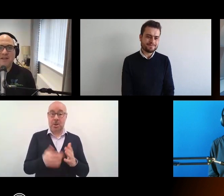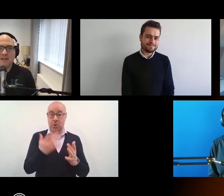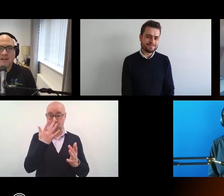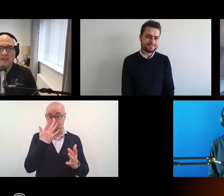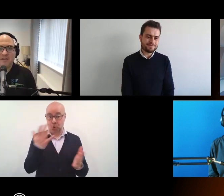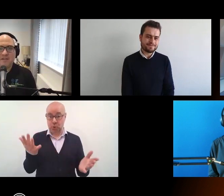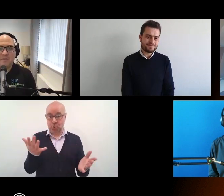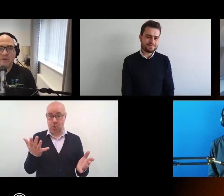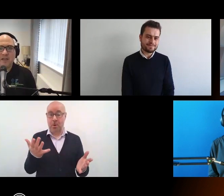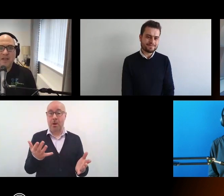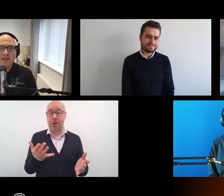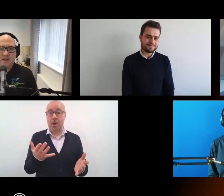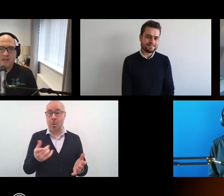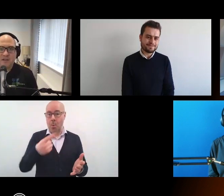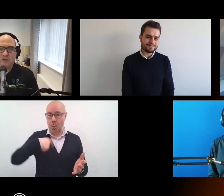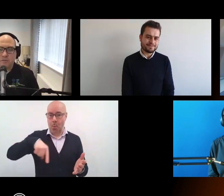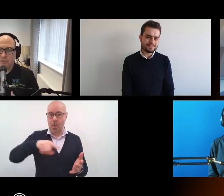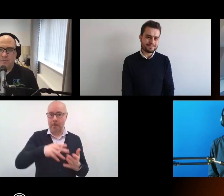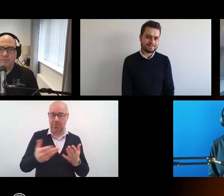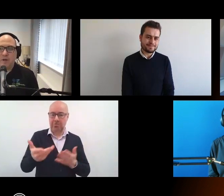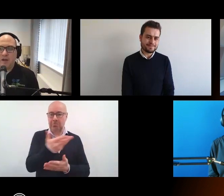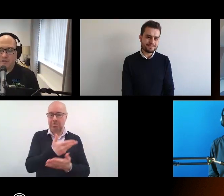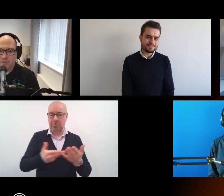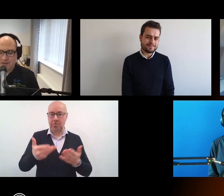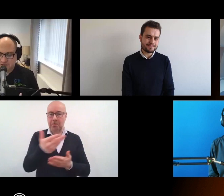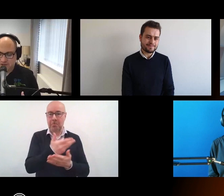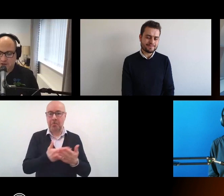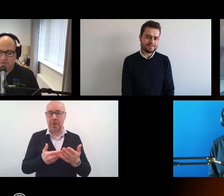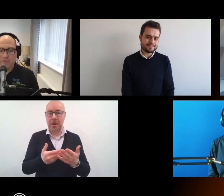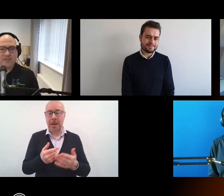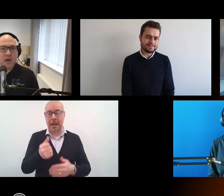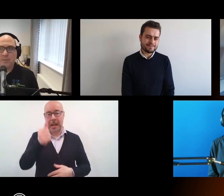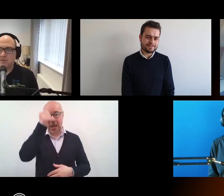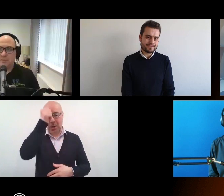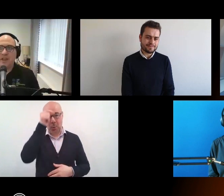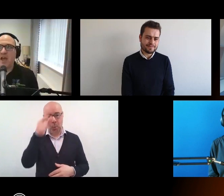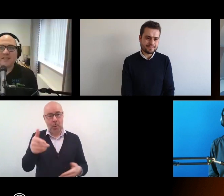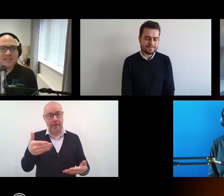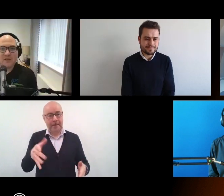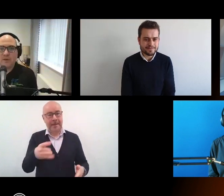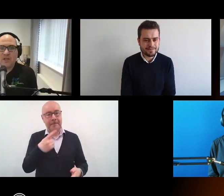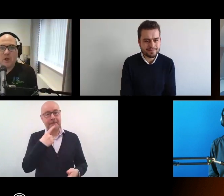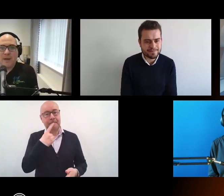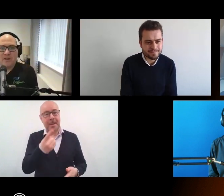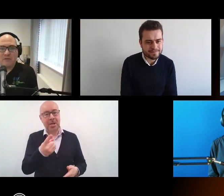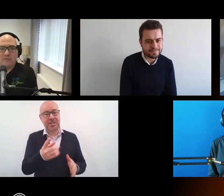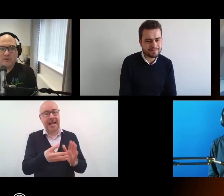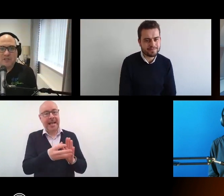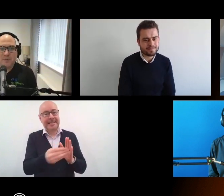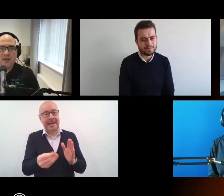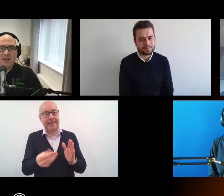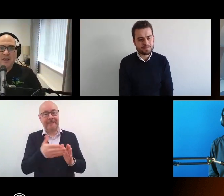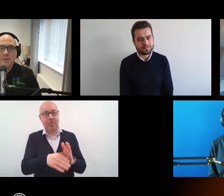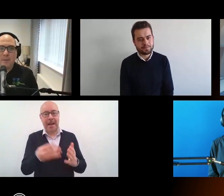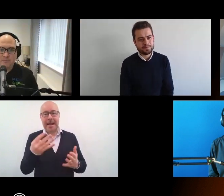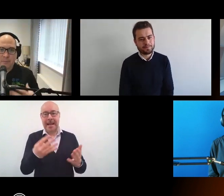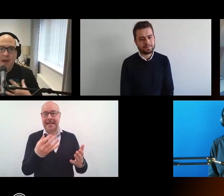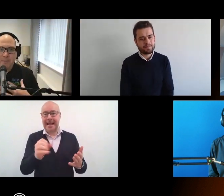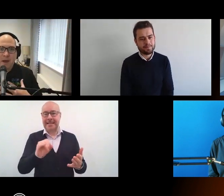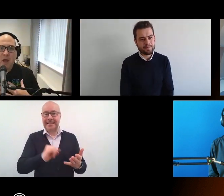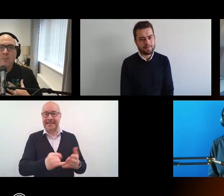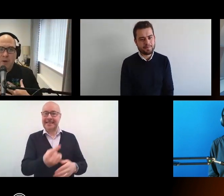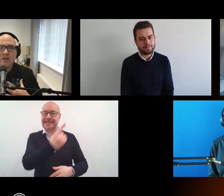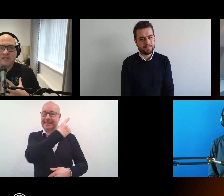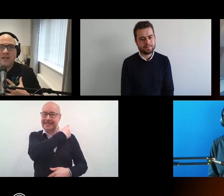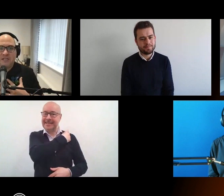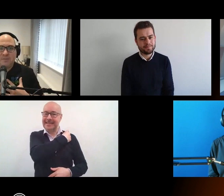button this morning, I know that you mentioned, you know, there are examples from the 90s that we could go back and reference. But from